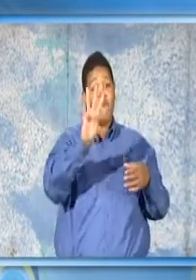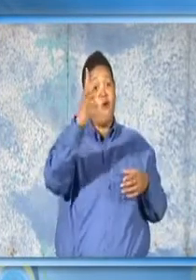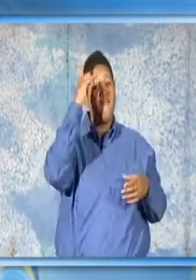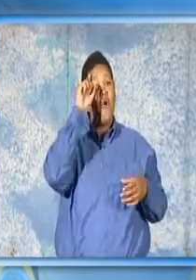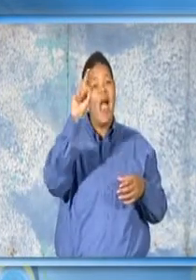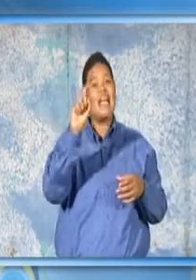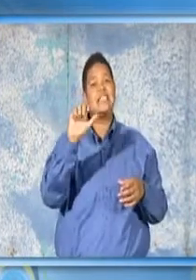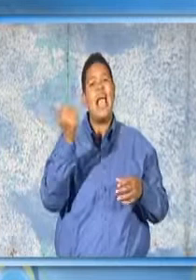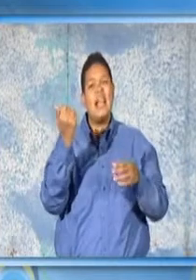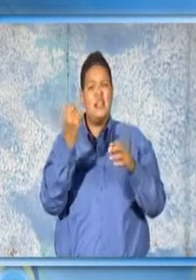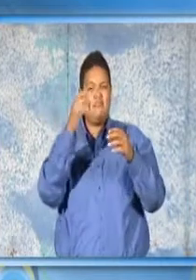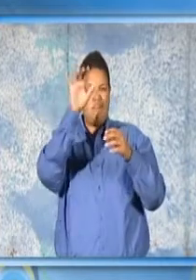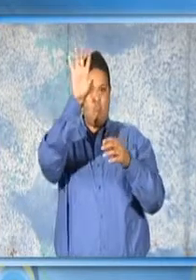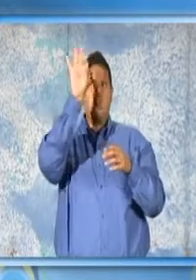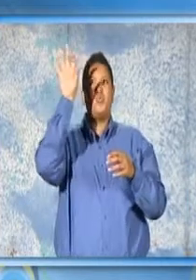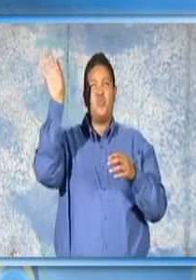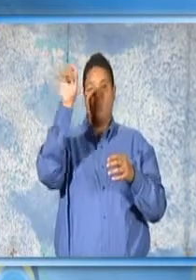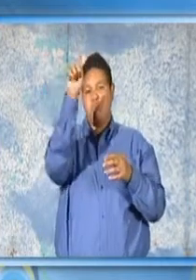an equation.